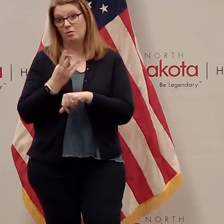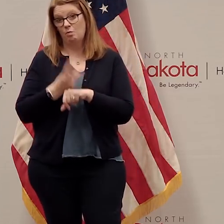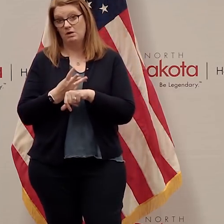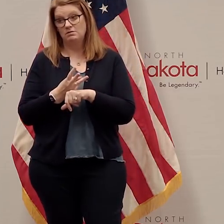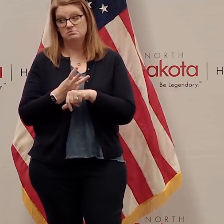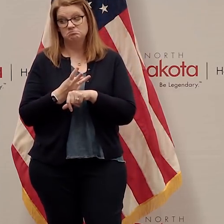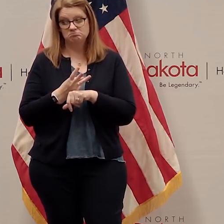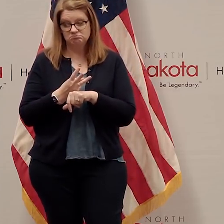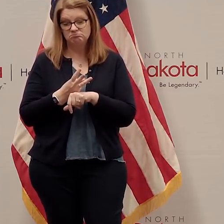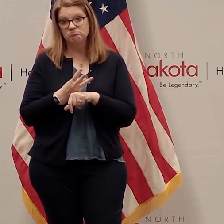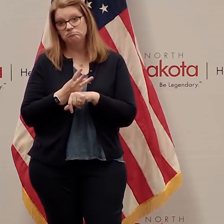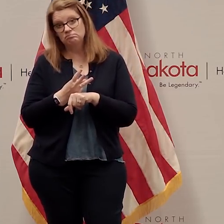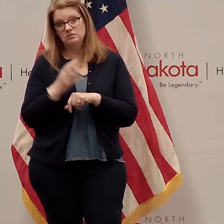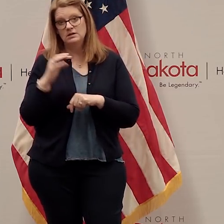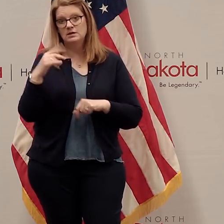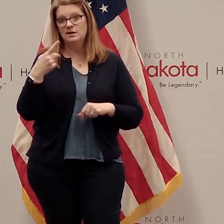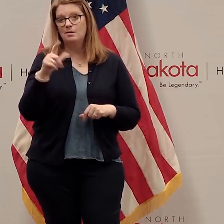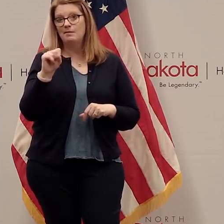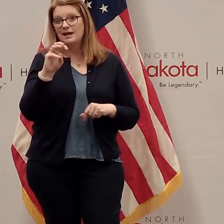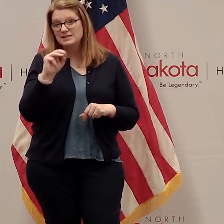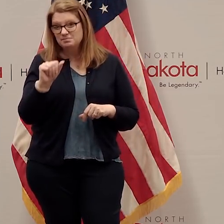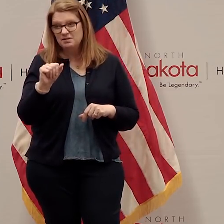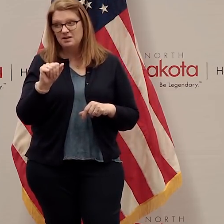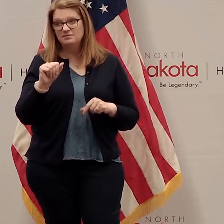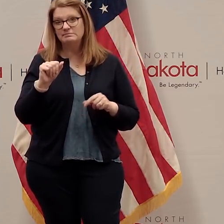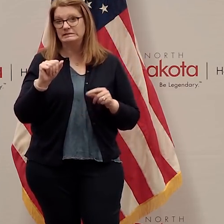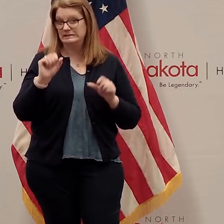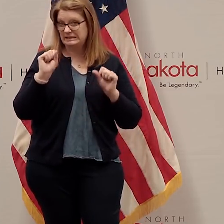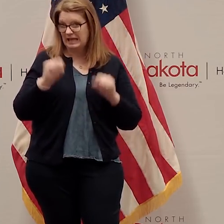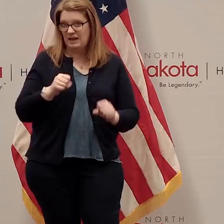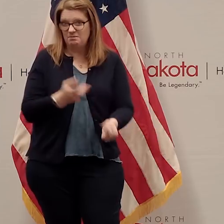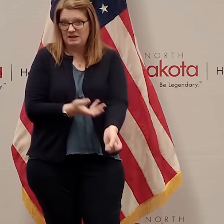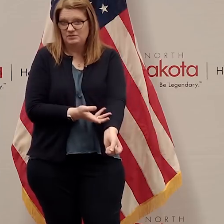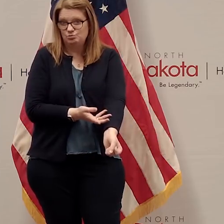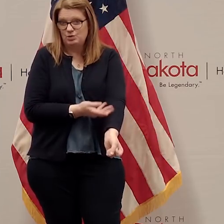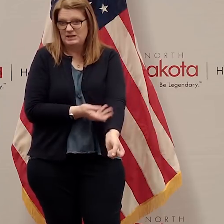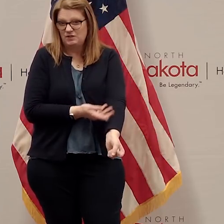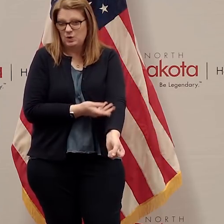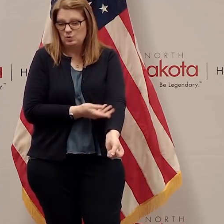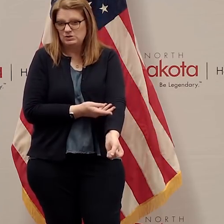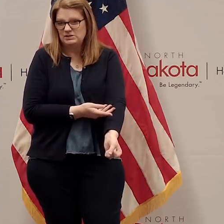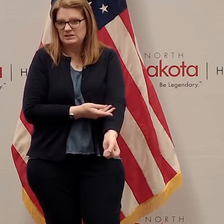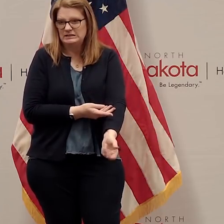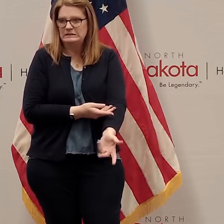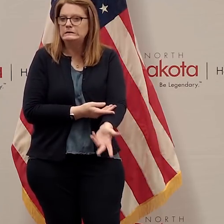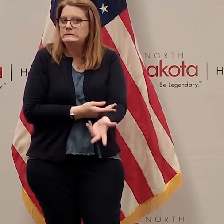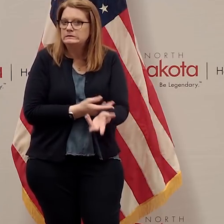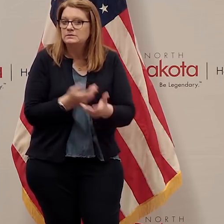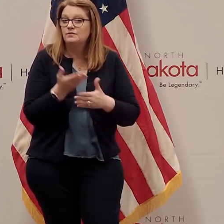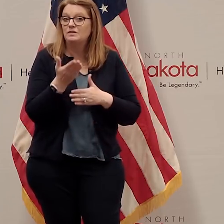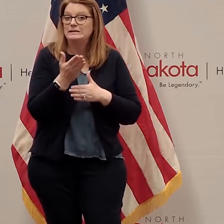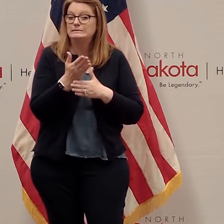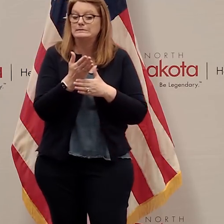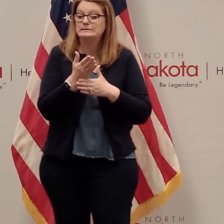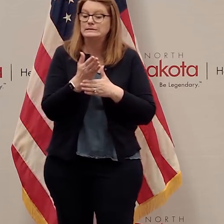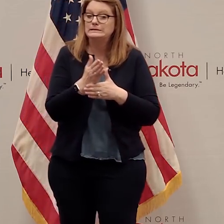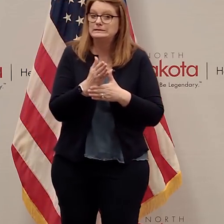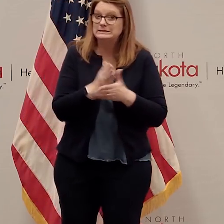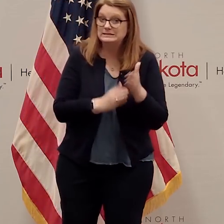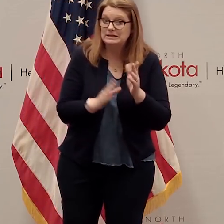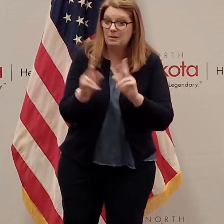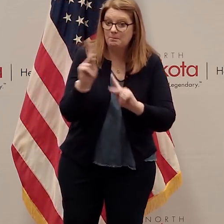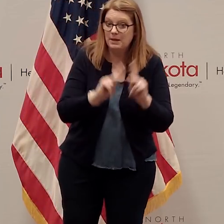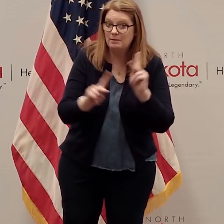an acceptable thing that can be transfused. For some people who